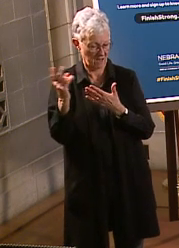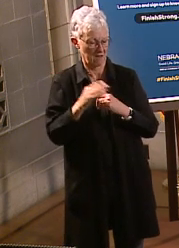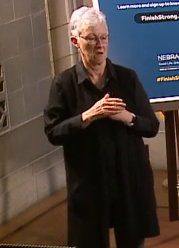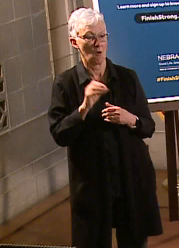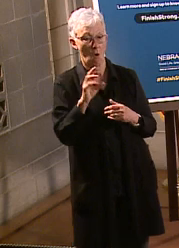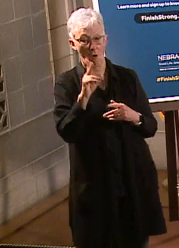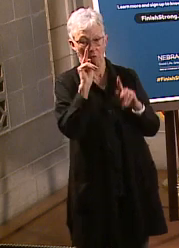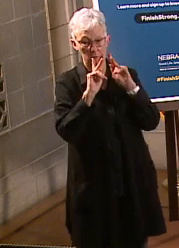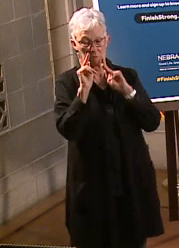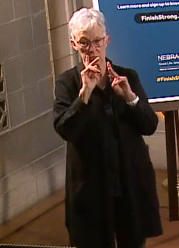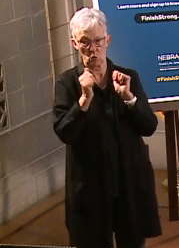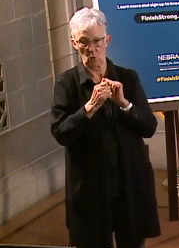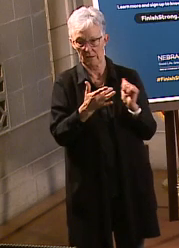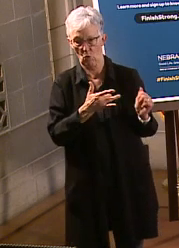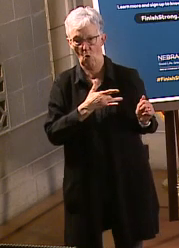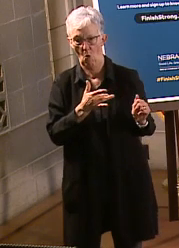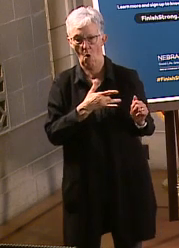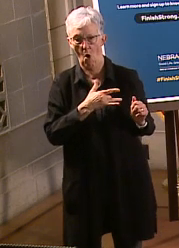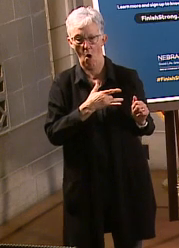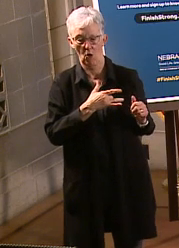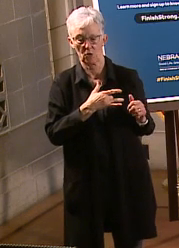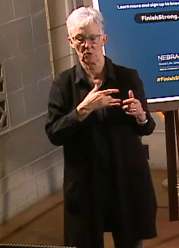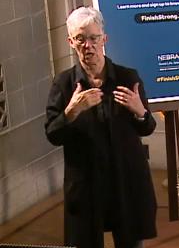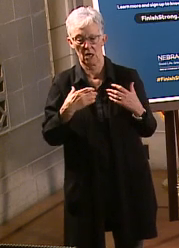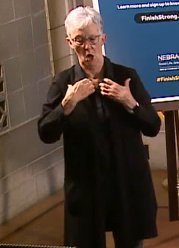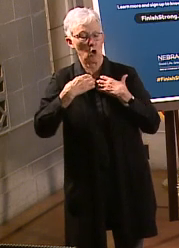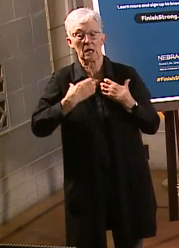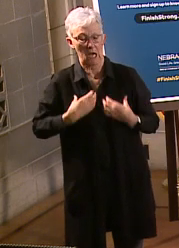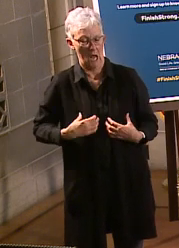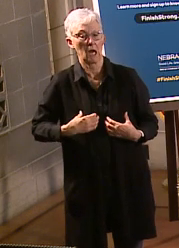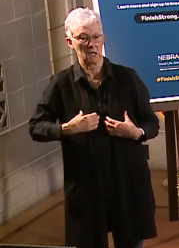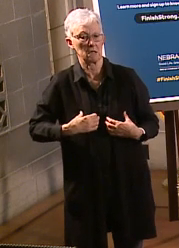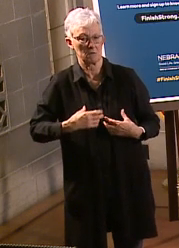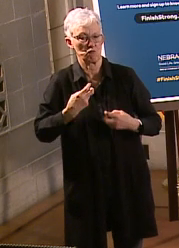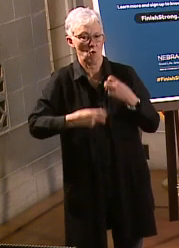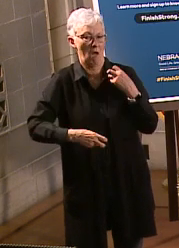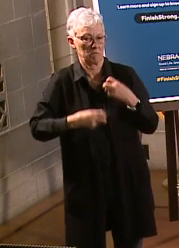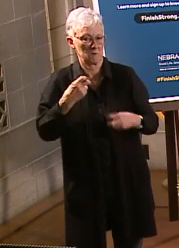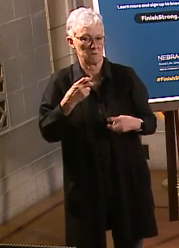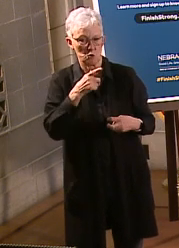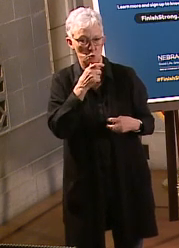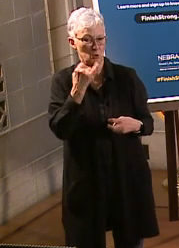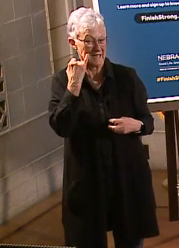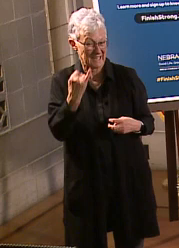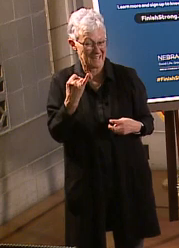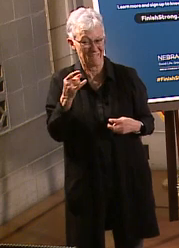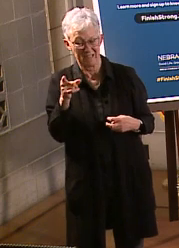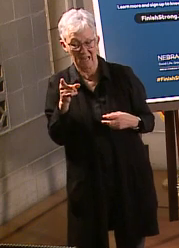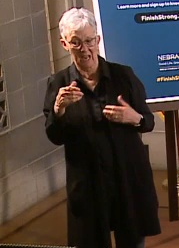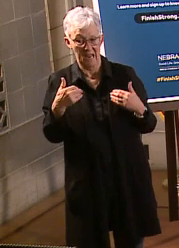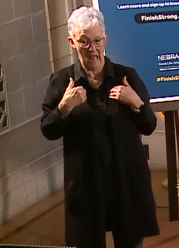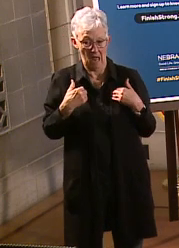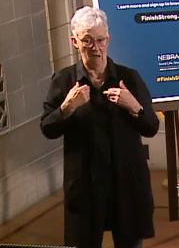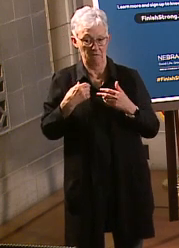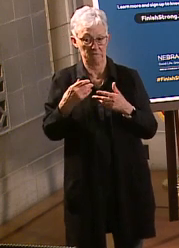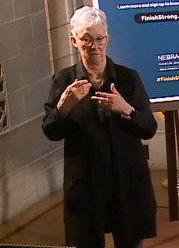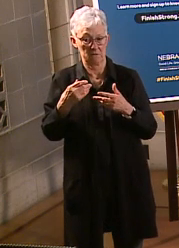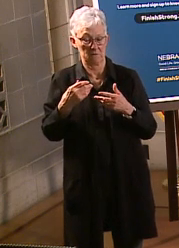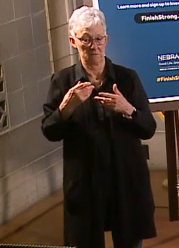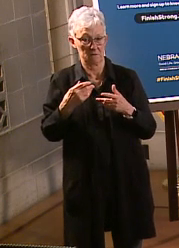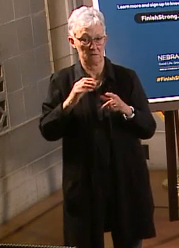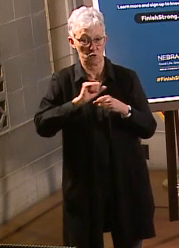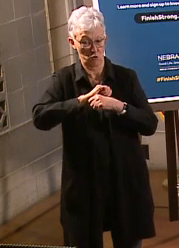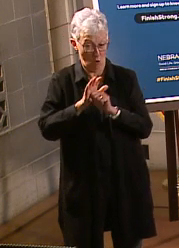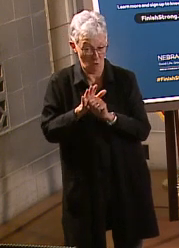pulmonary issues, that would have difficulty if they did need to go on a ventilator, getting off a ventilator. So those are the top 3 that we're considering